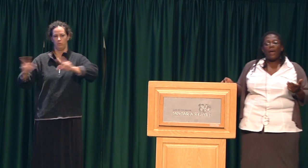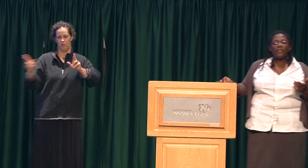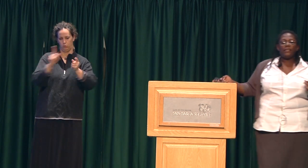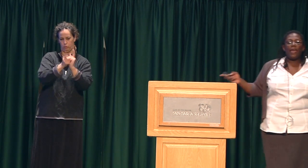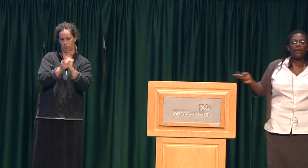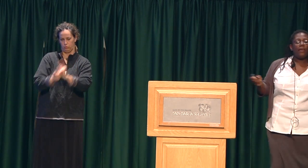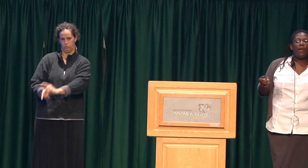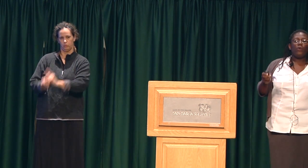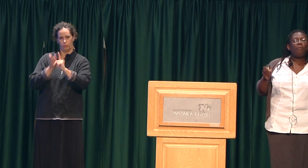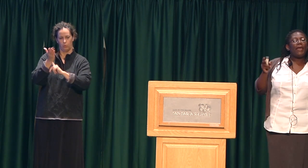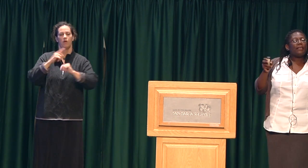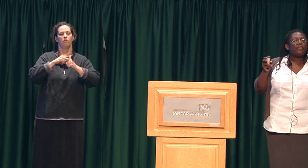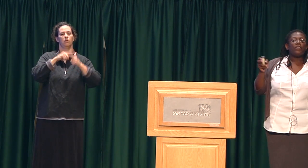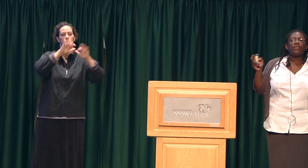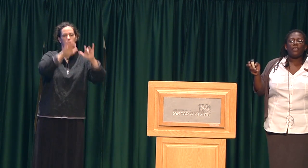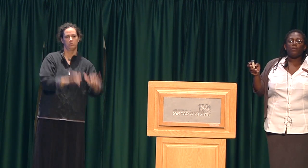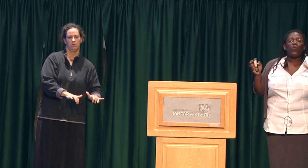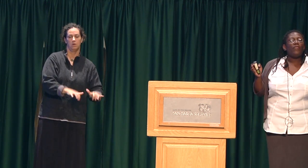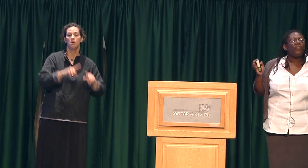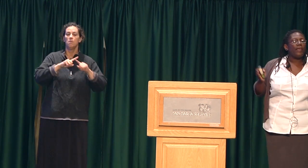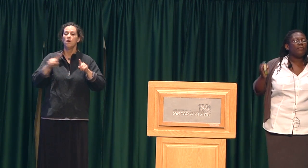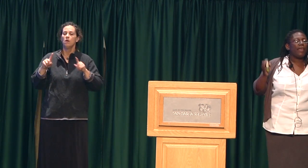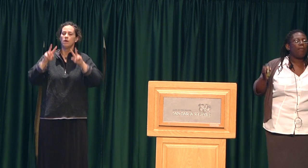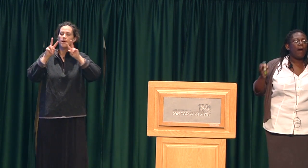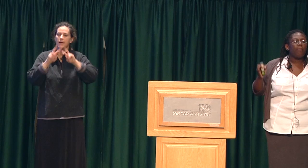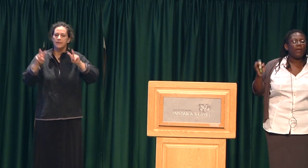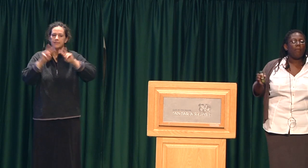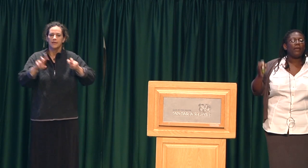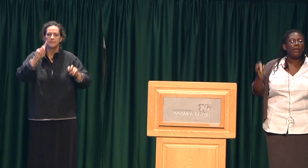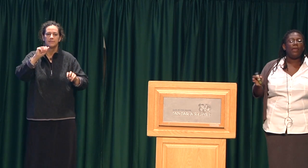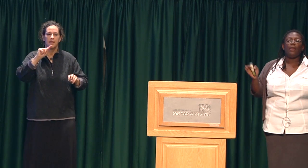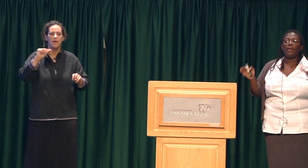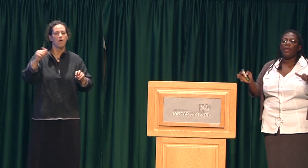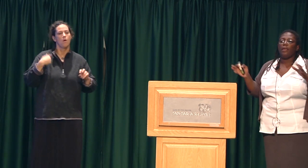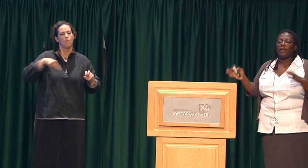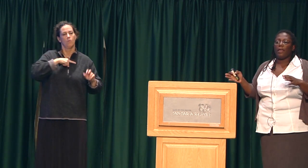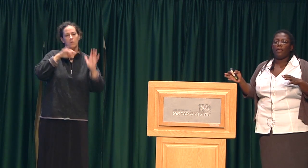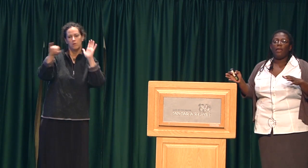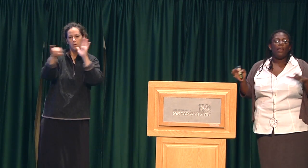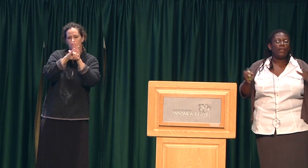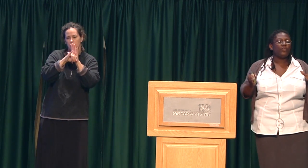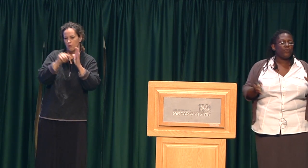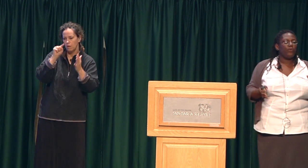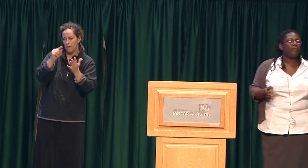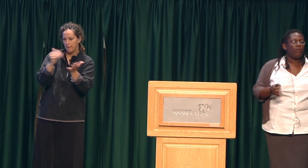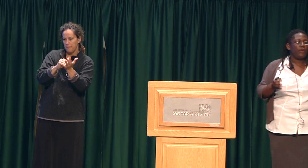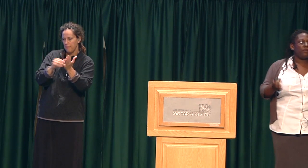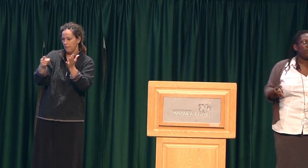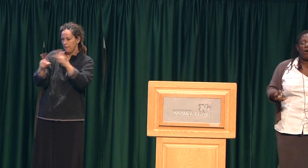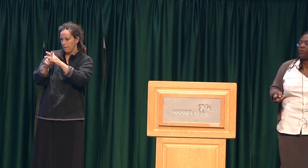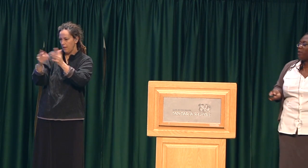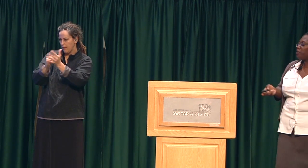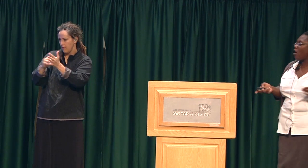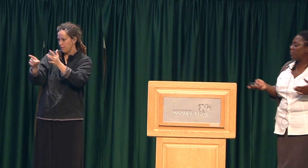we analyzed the data, we basically took themes. What things kept popping up again and again and again in each group that